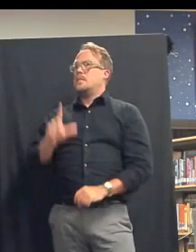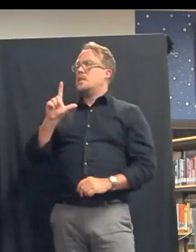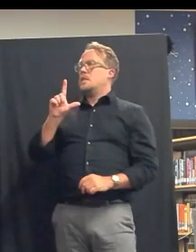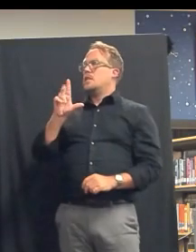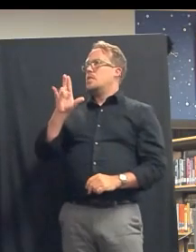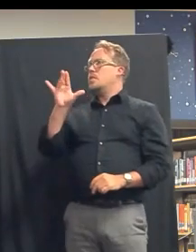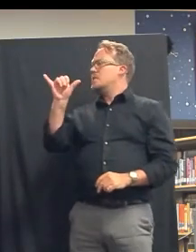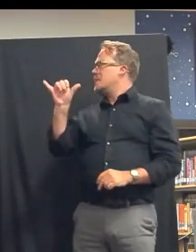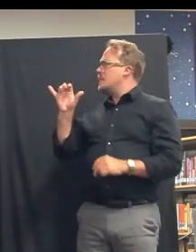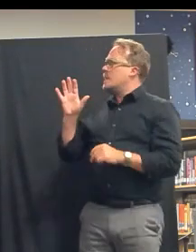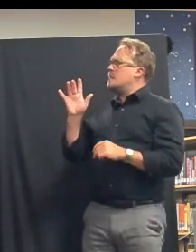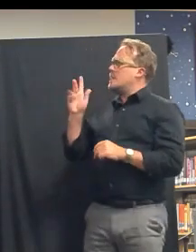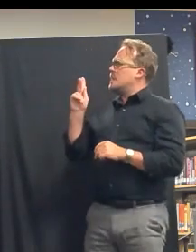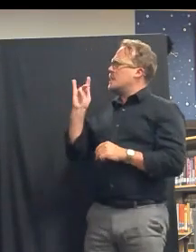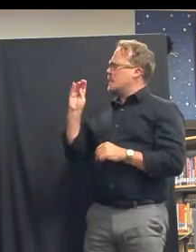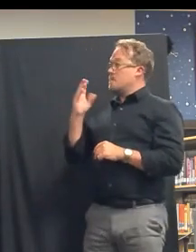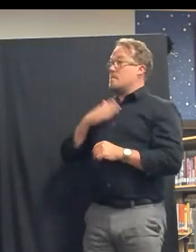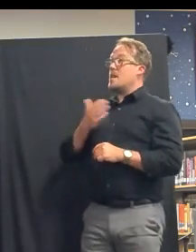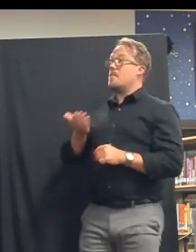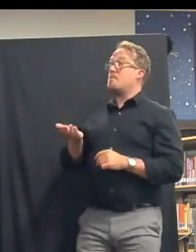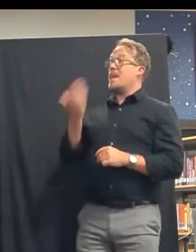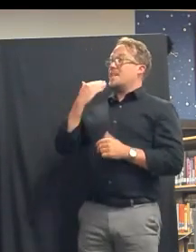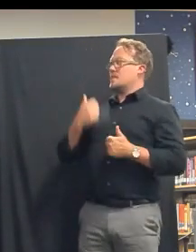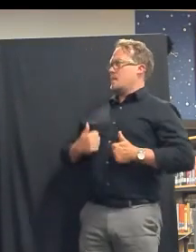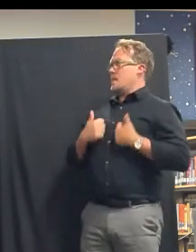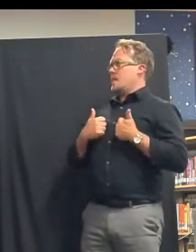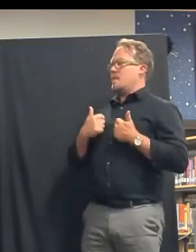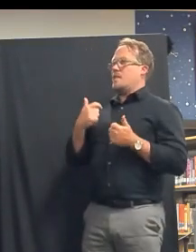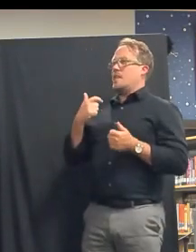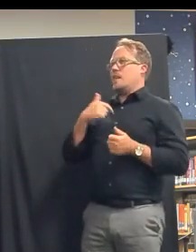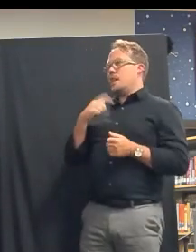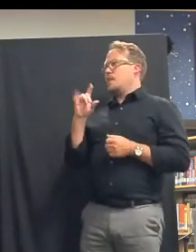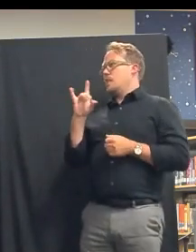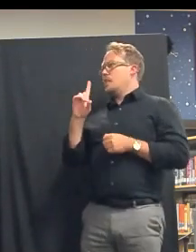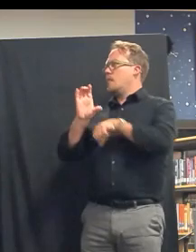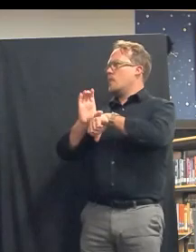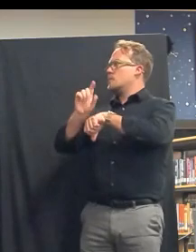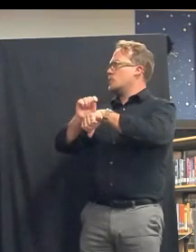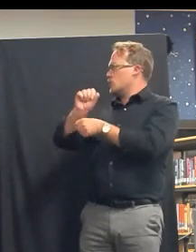Kim, in my past life, when I did consultation,